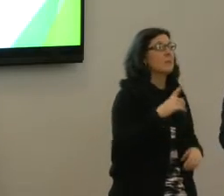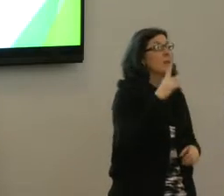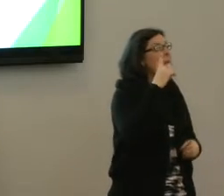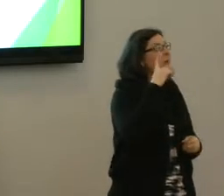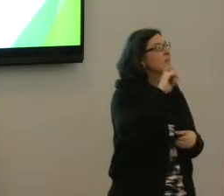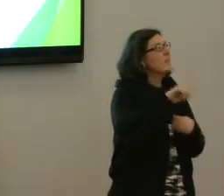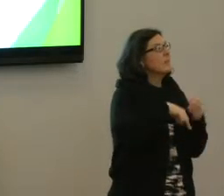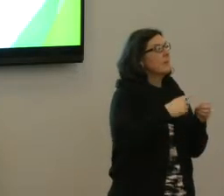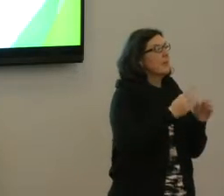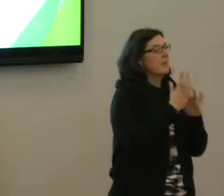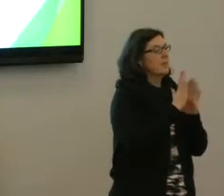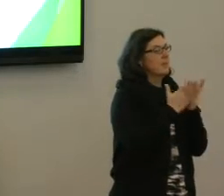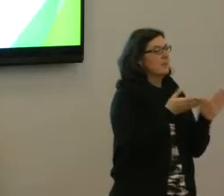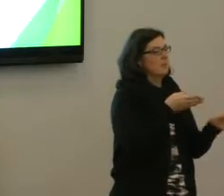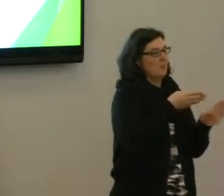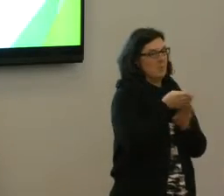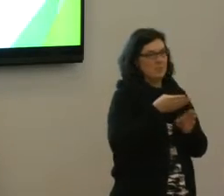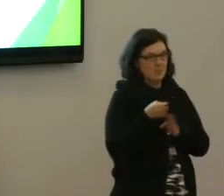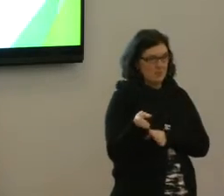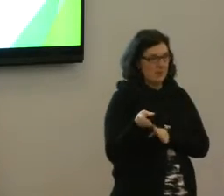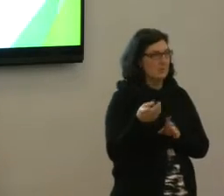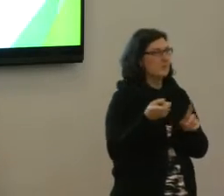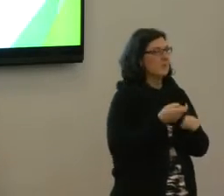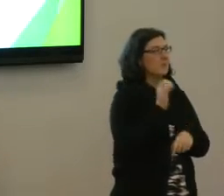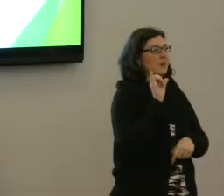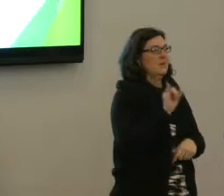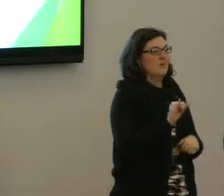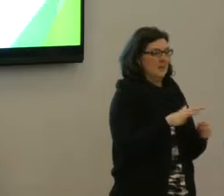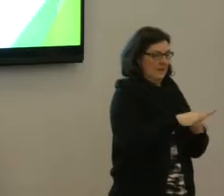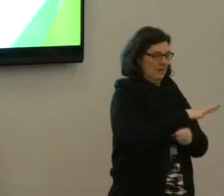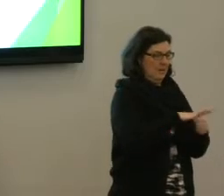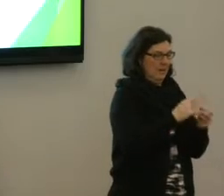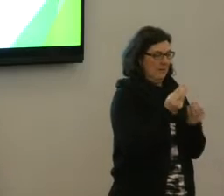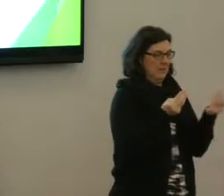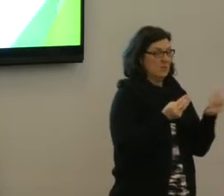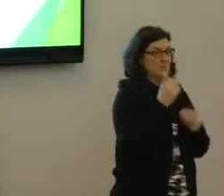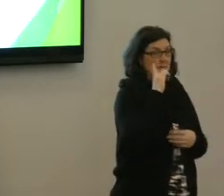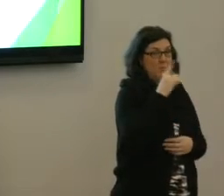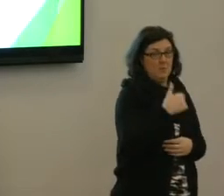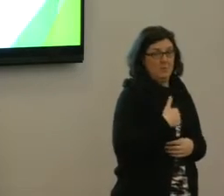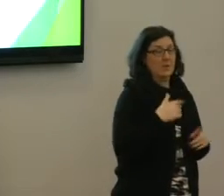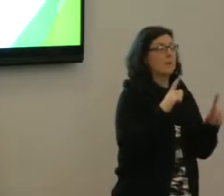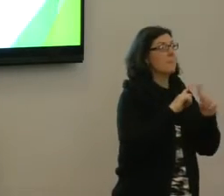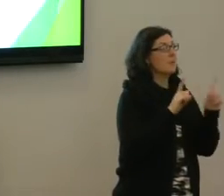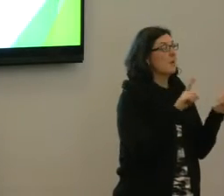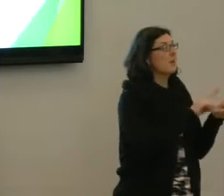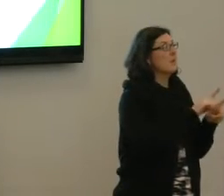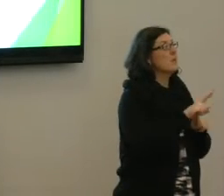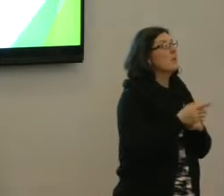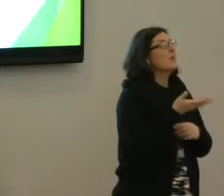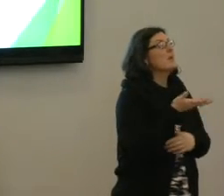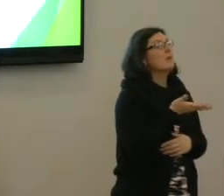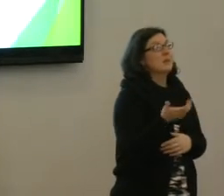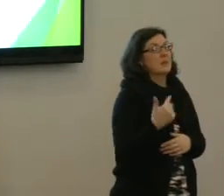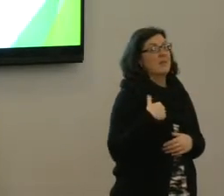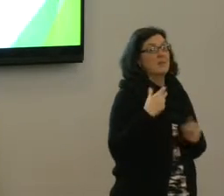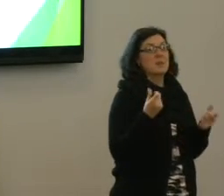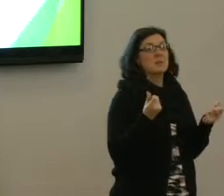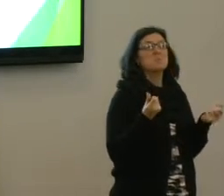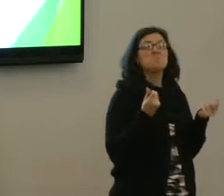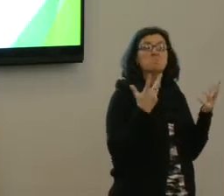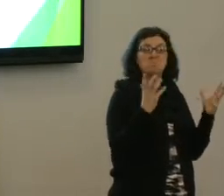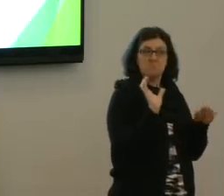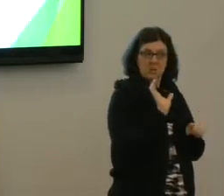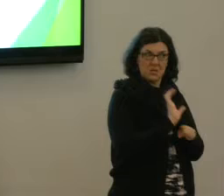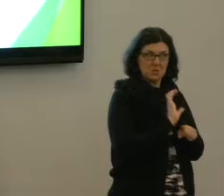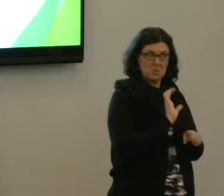of themes that have boiled up from this area of ministry for me, but have also things that I think many churches are